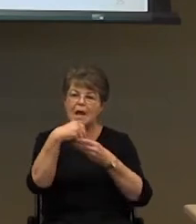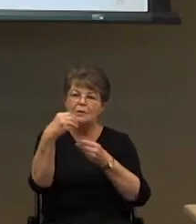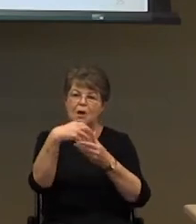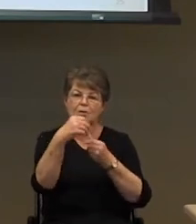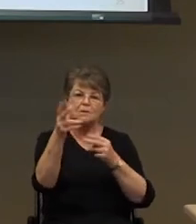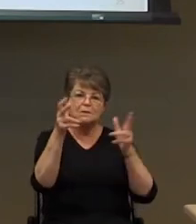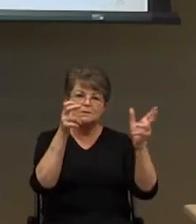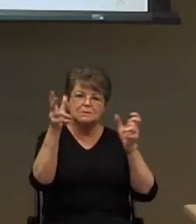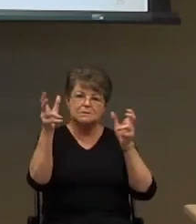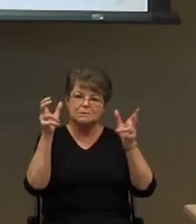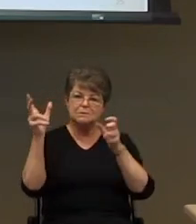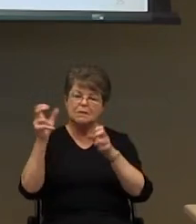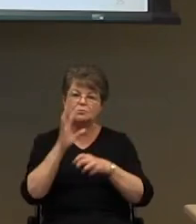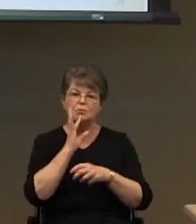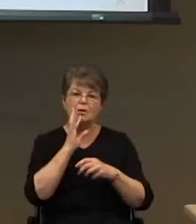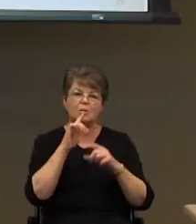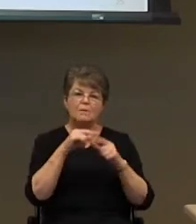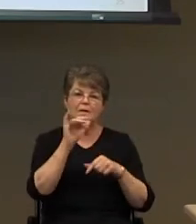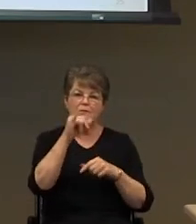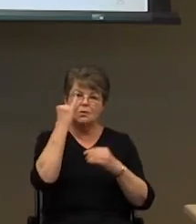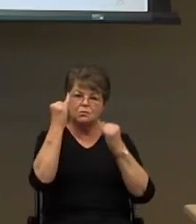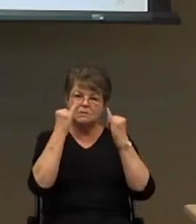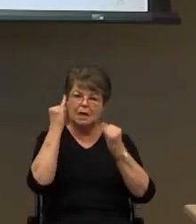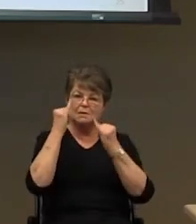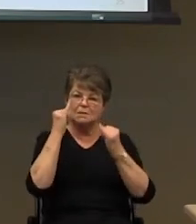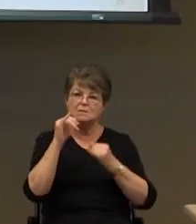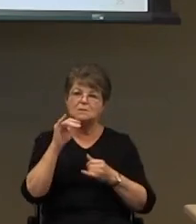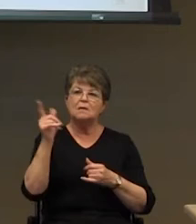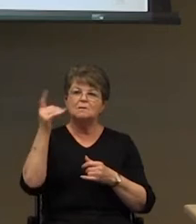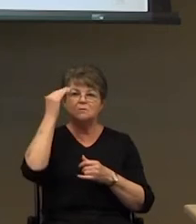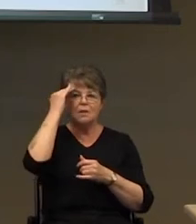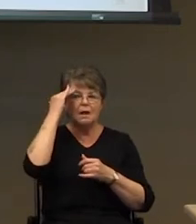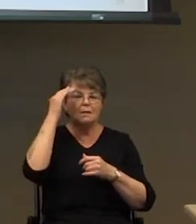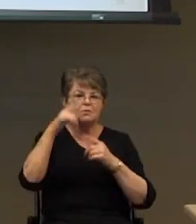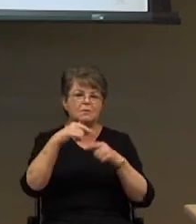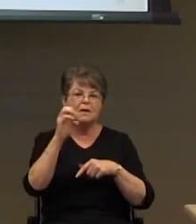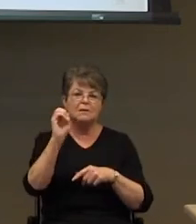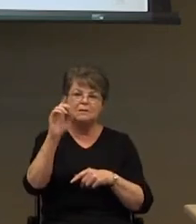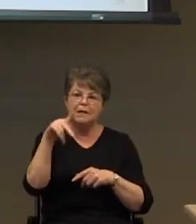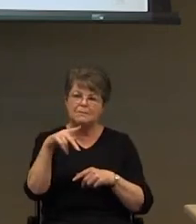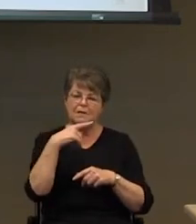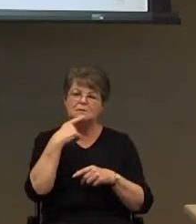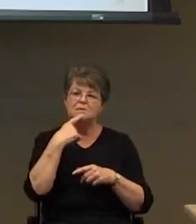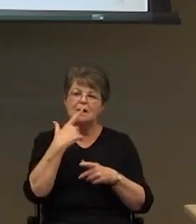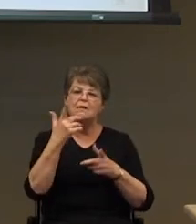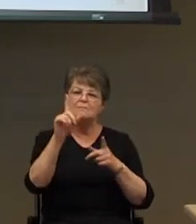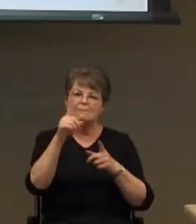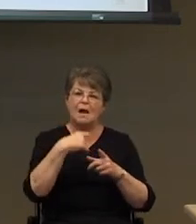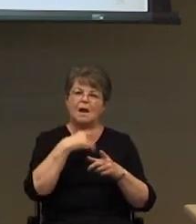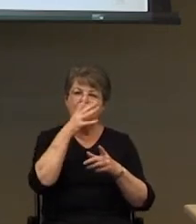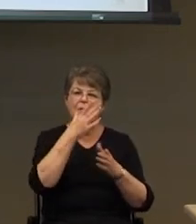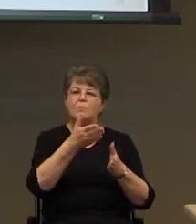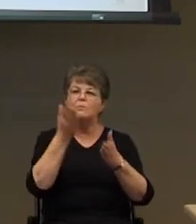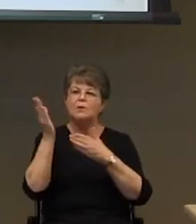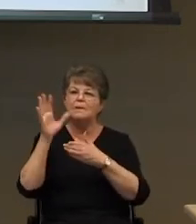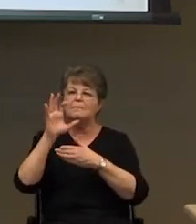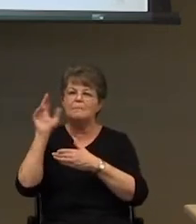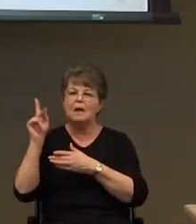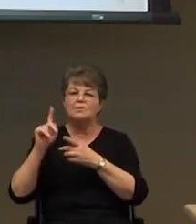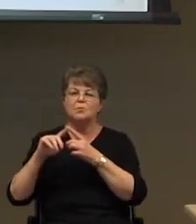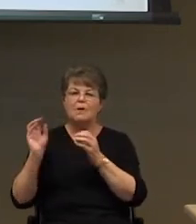listen. Talk about those ideas. They're knowledgeable enough about economic development to say, let me bring that back and I'll find an answer for